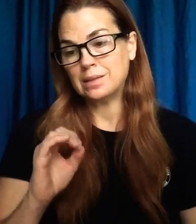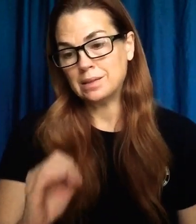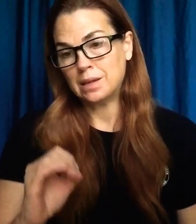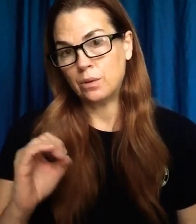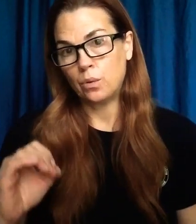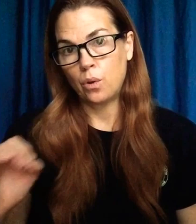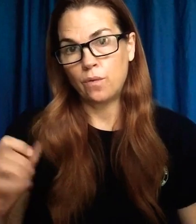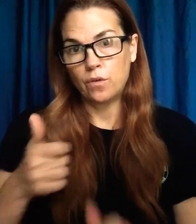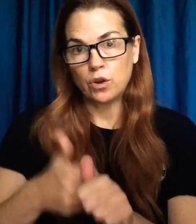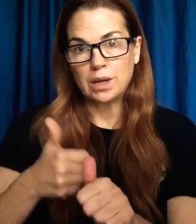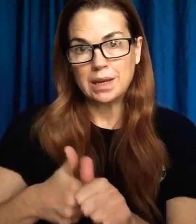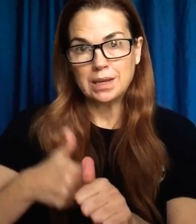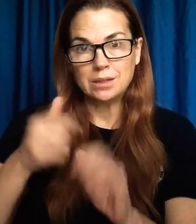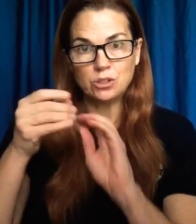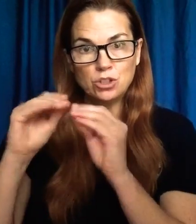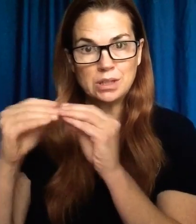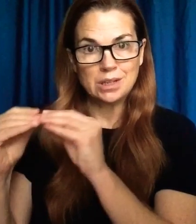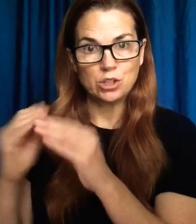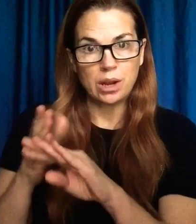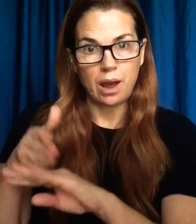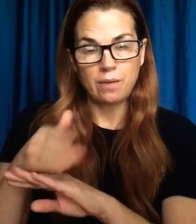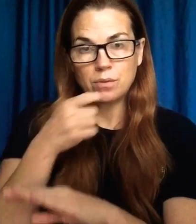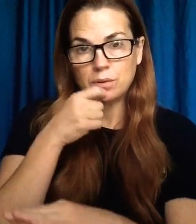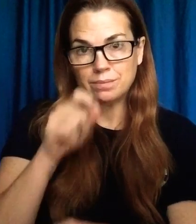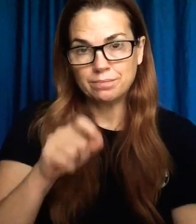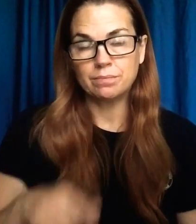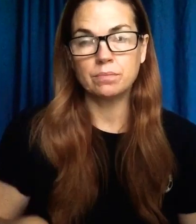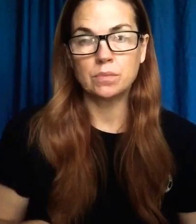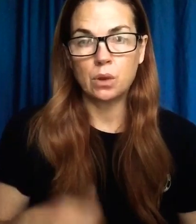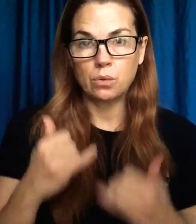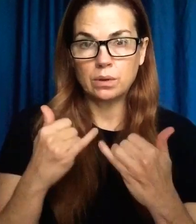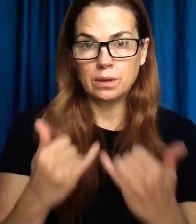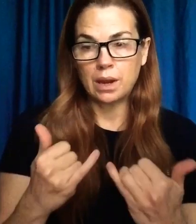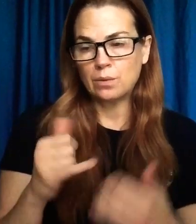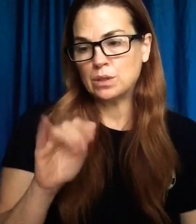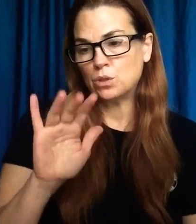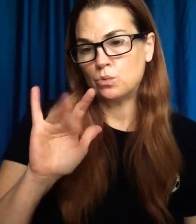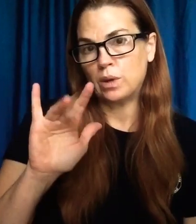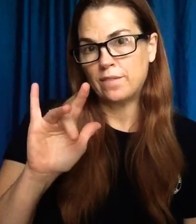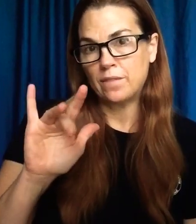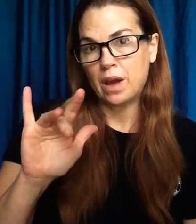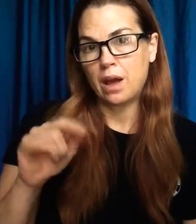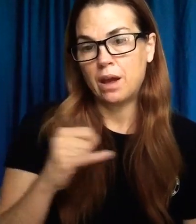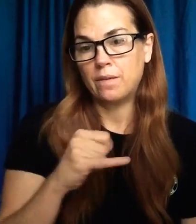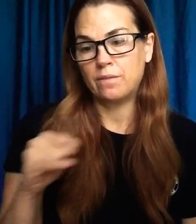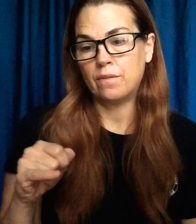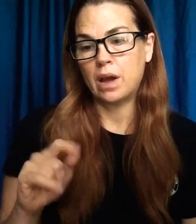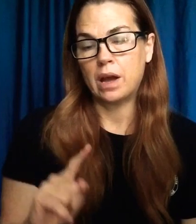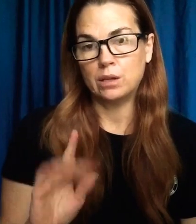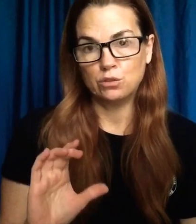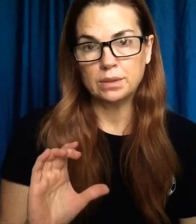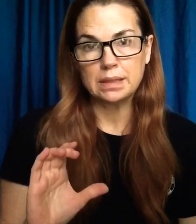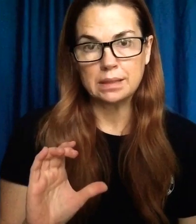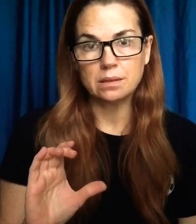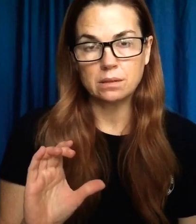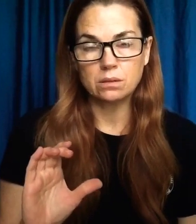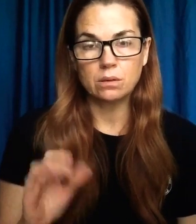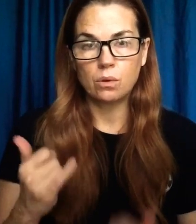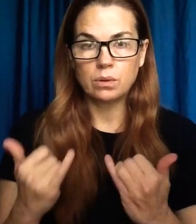decimal, and a 0 under each digit. So this is 25 hundredths.